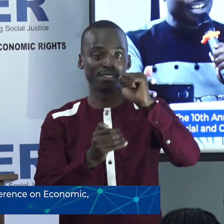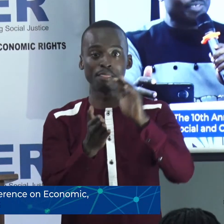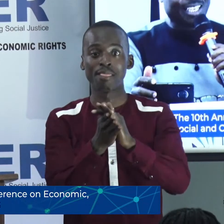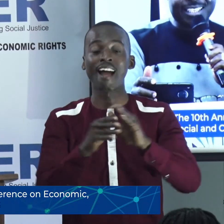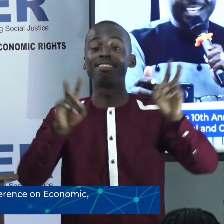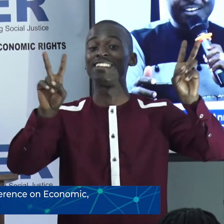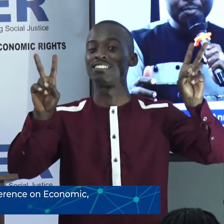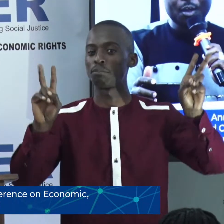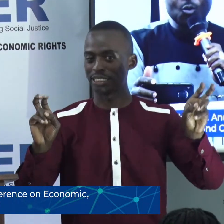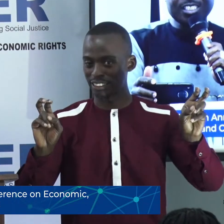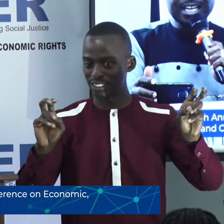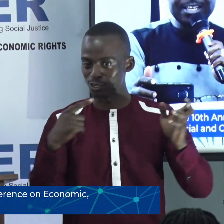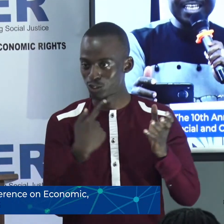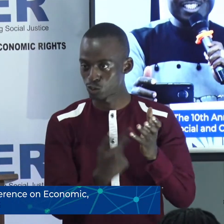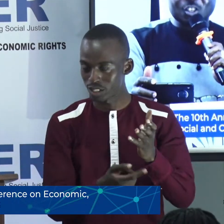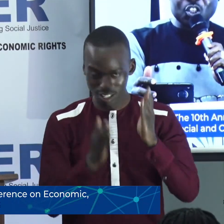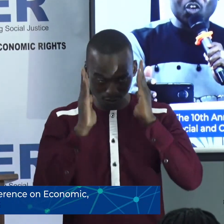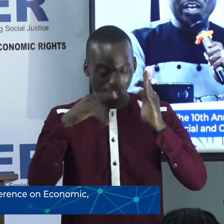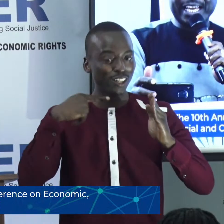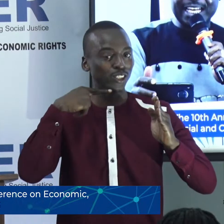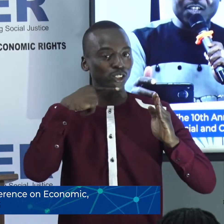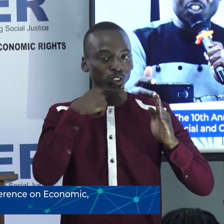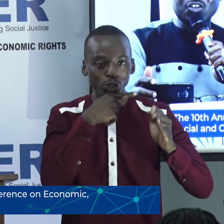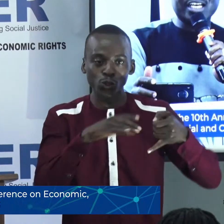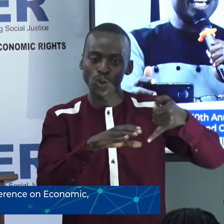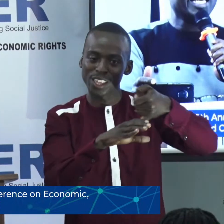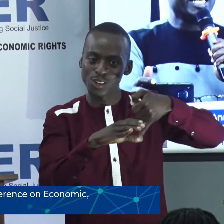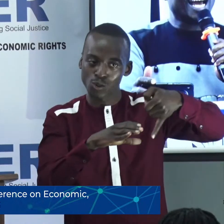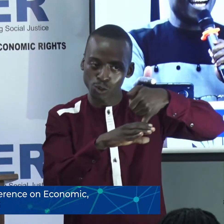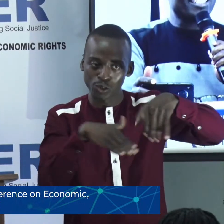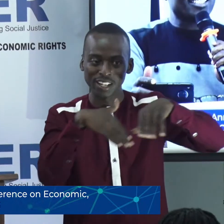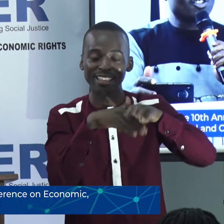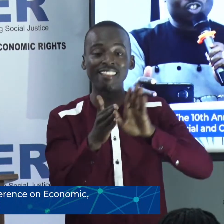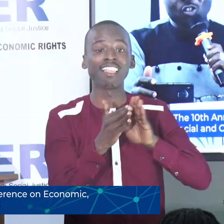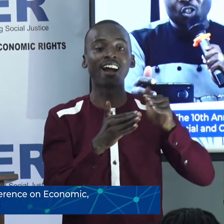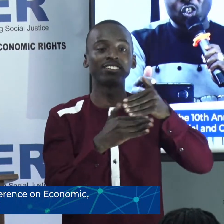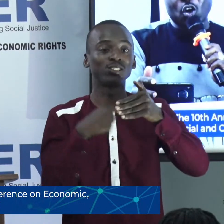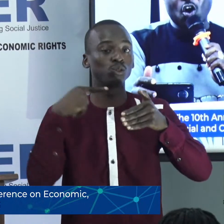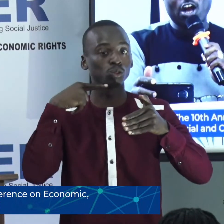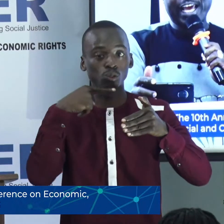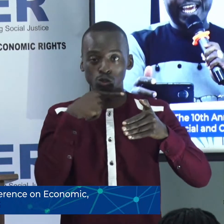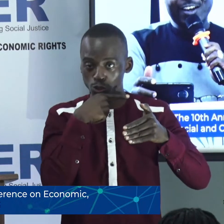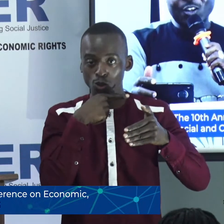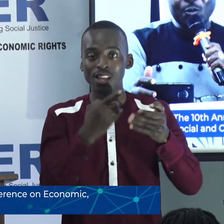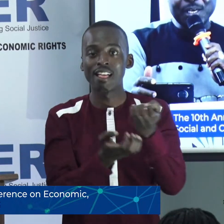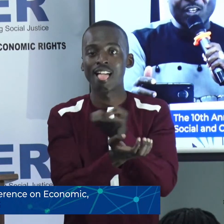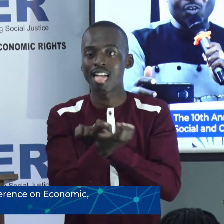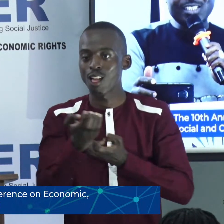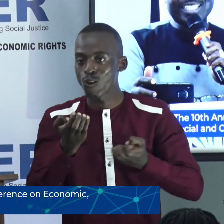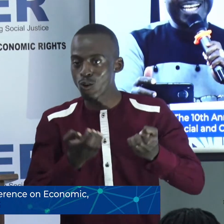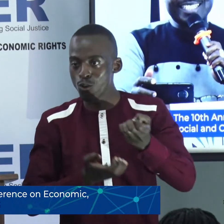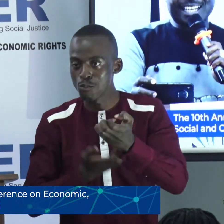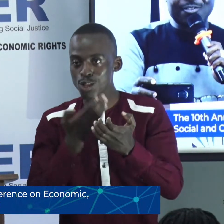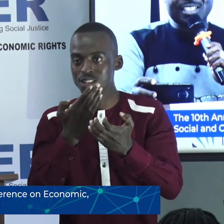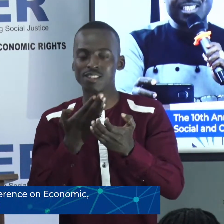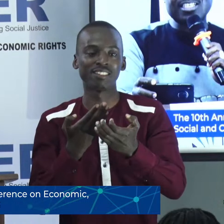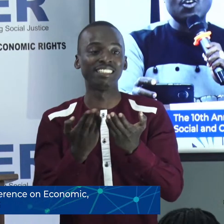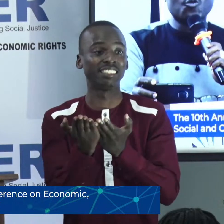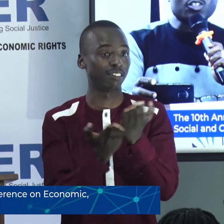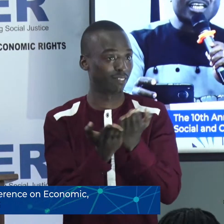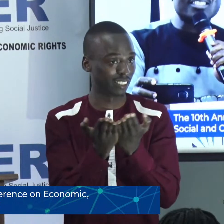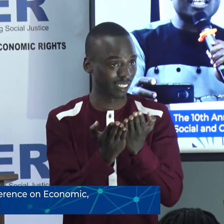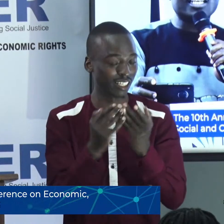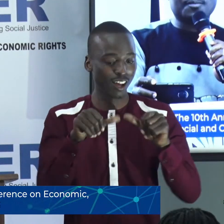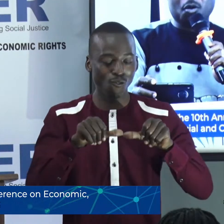the subject then was tackling social inclusion in access to social, economic goods and services